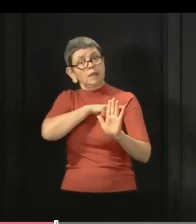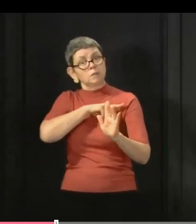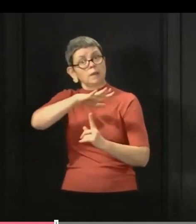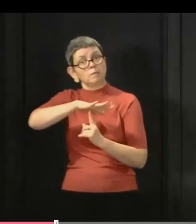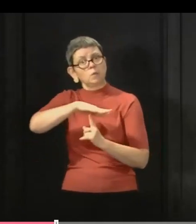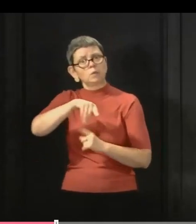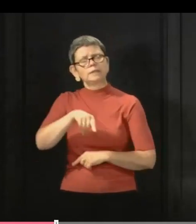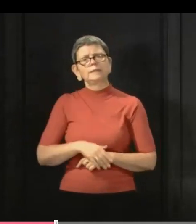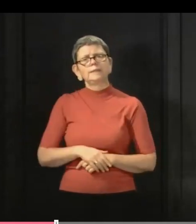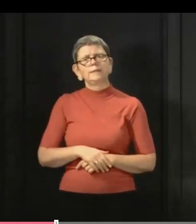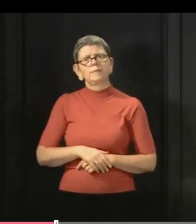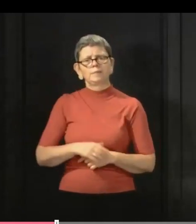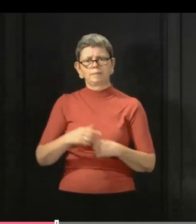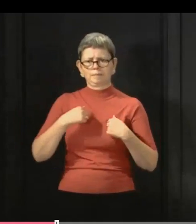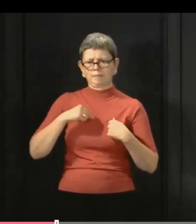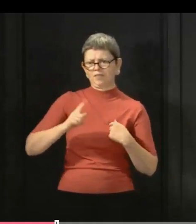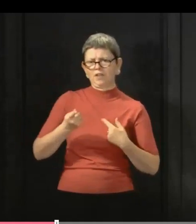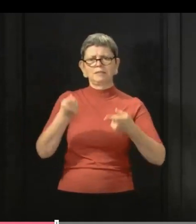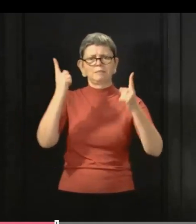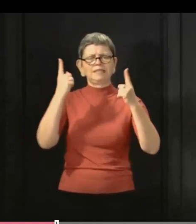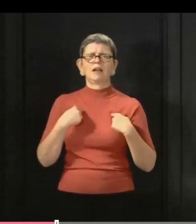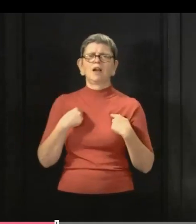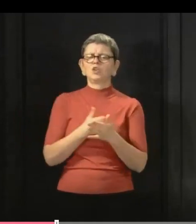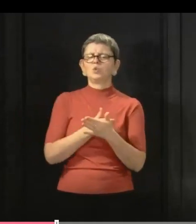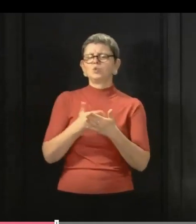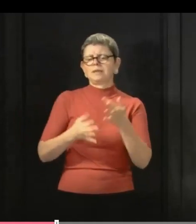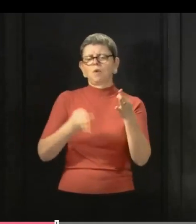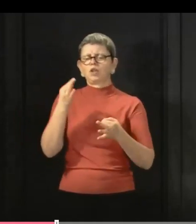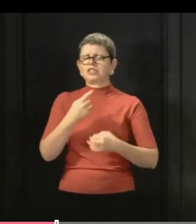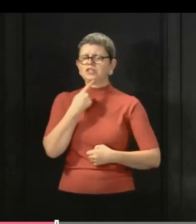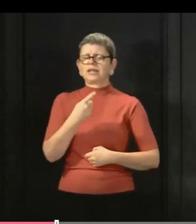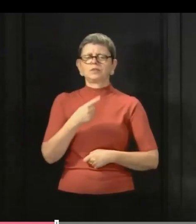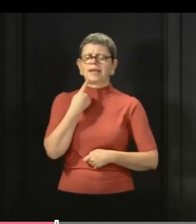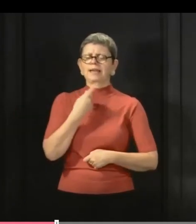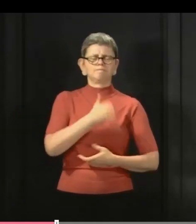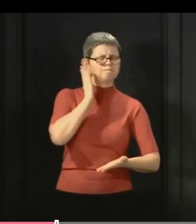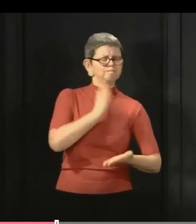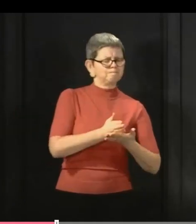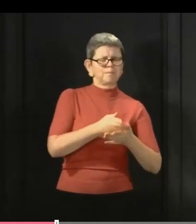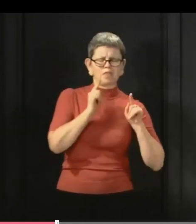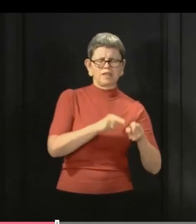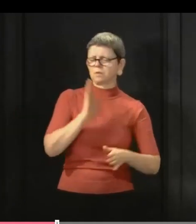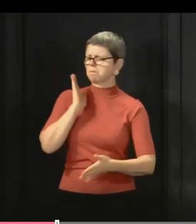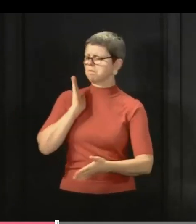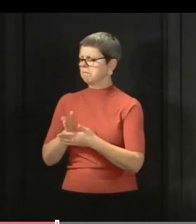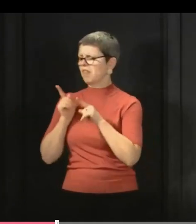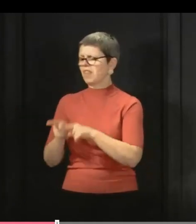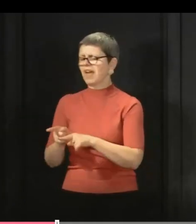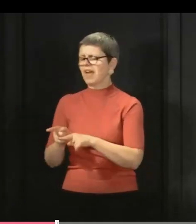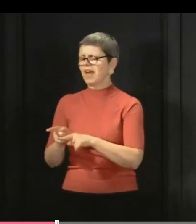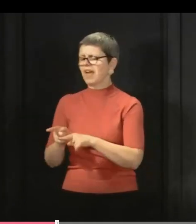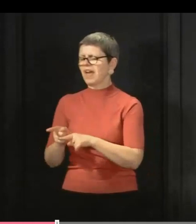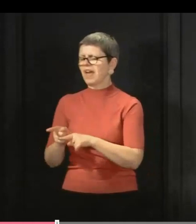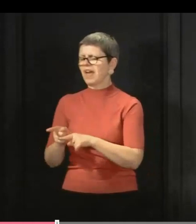the certainties that politicians usually like to express, that I can also be frank with you about the